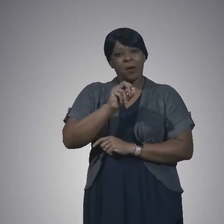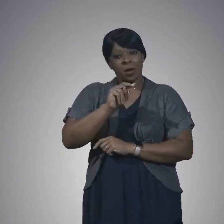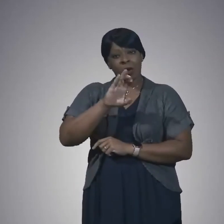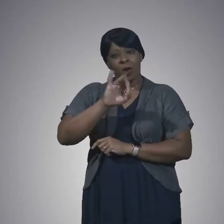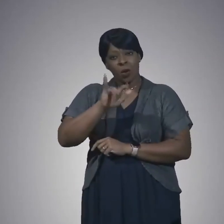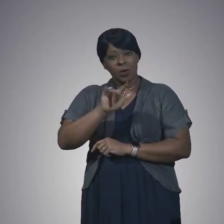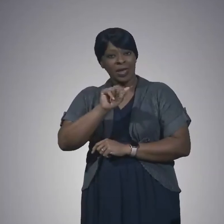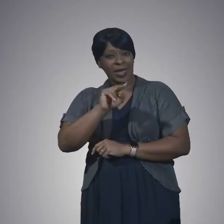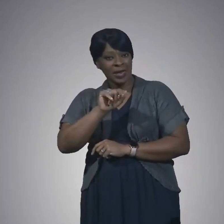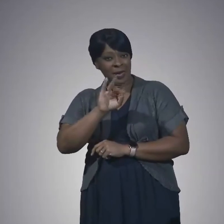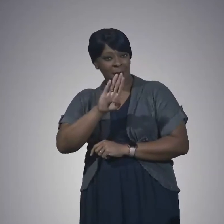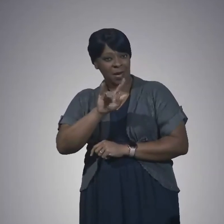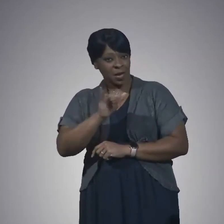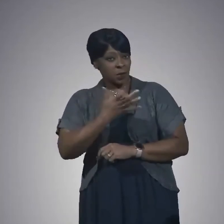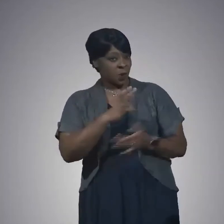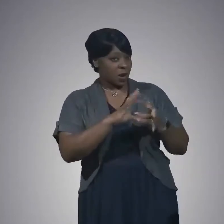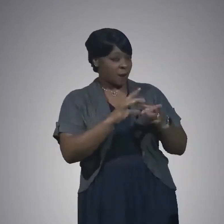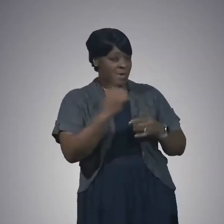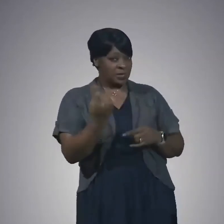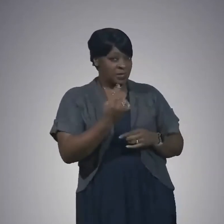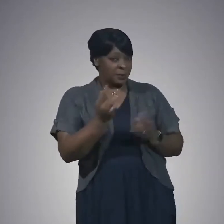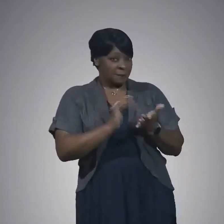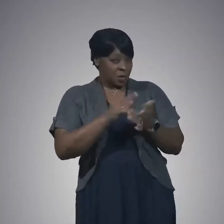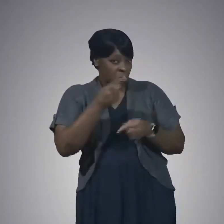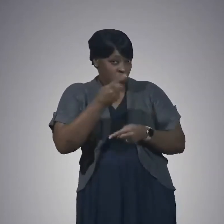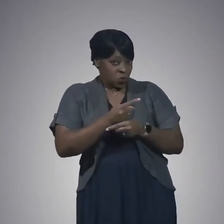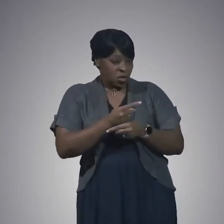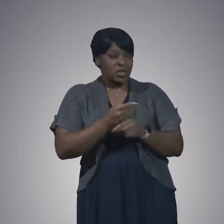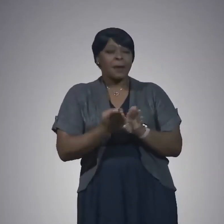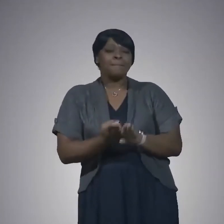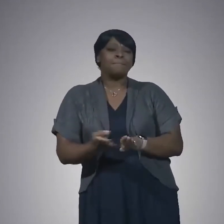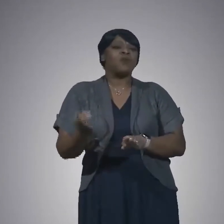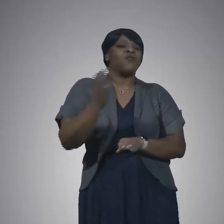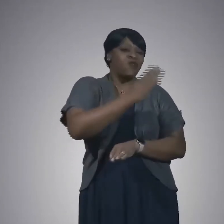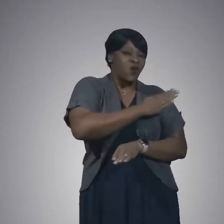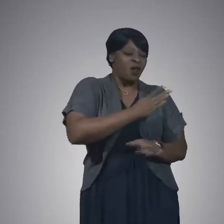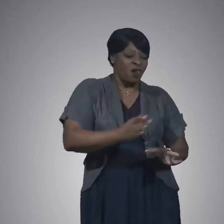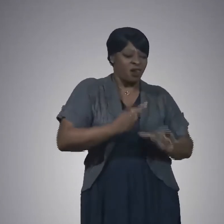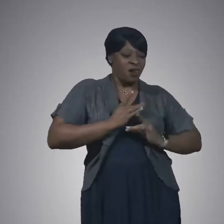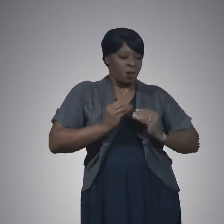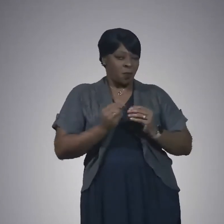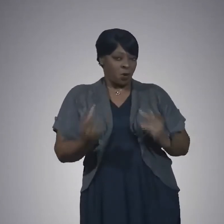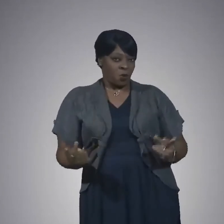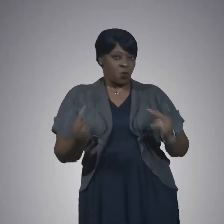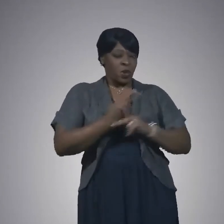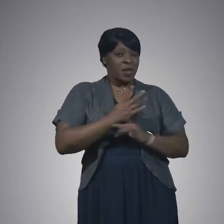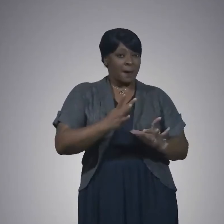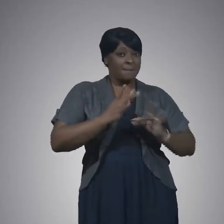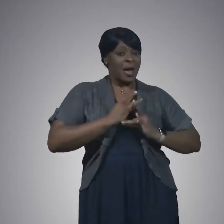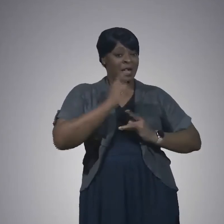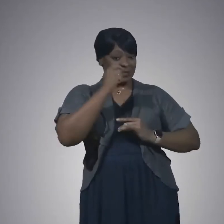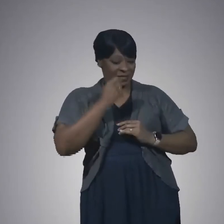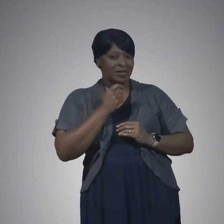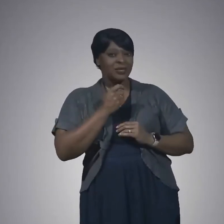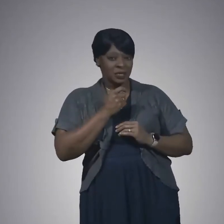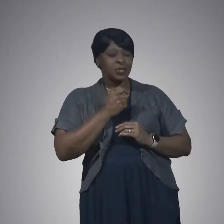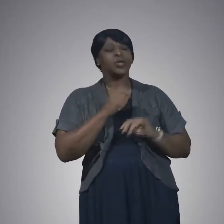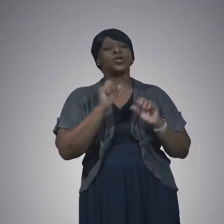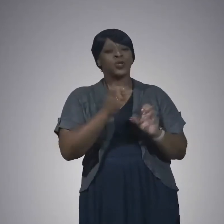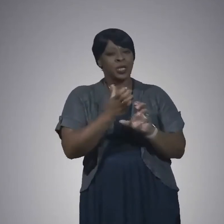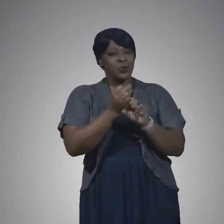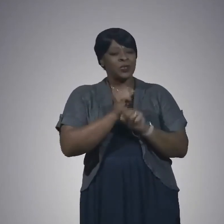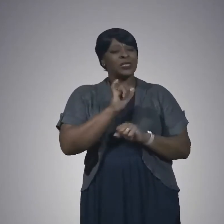So Dr. Taylor, would you like to comment, is that medically correct that early in the course, once you're positive, before you may